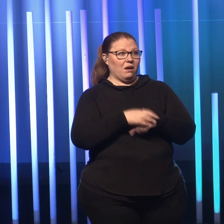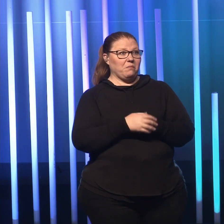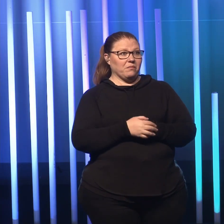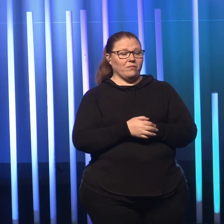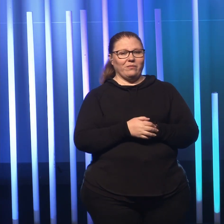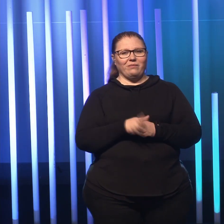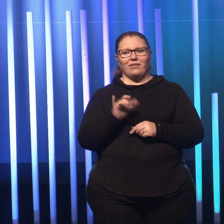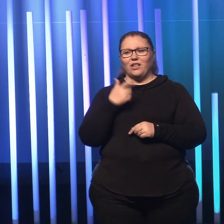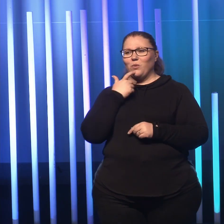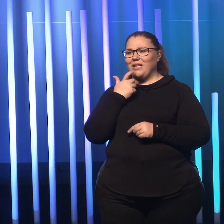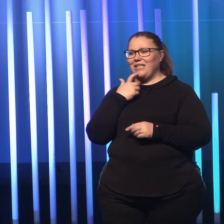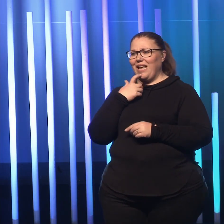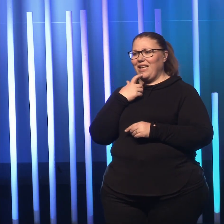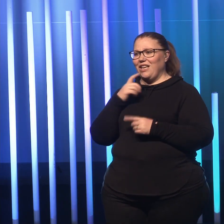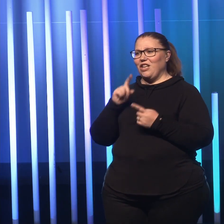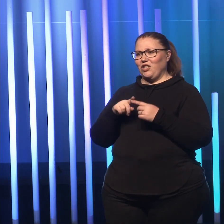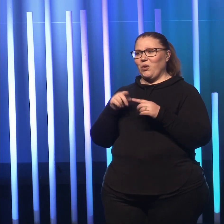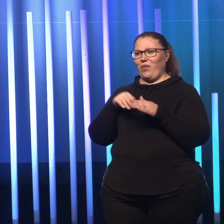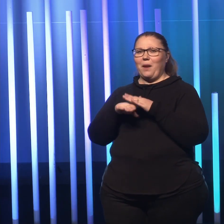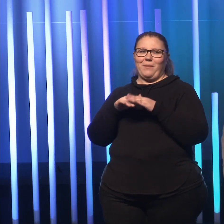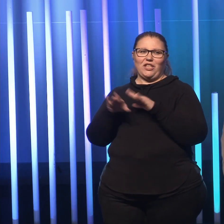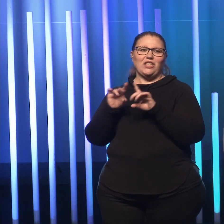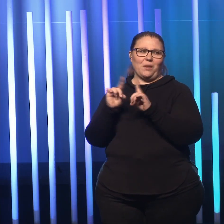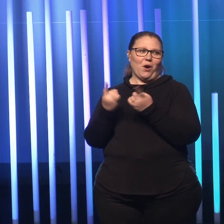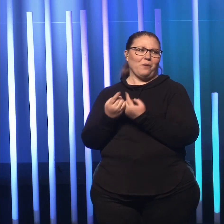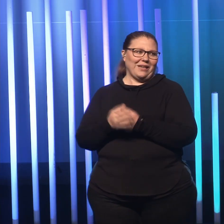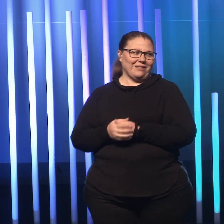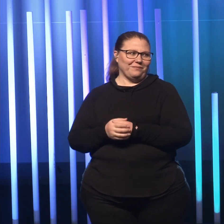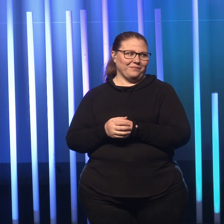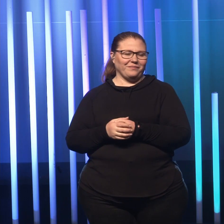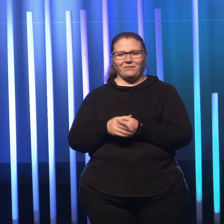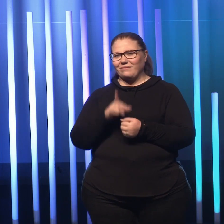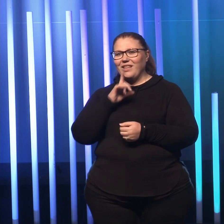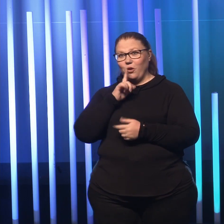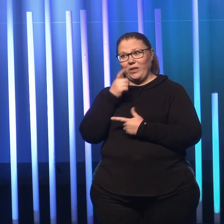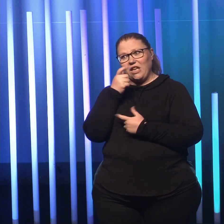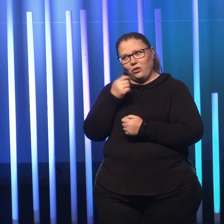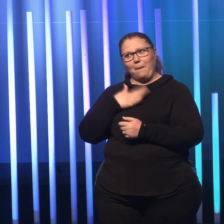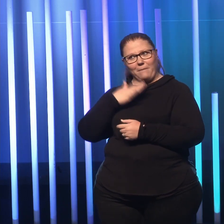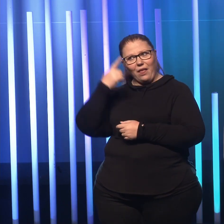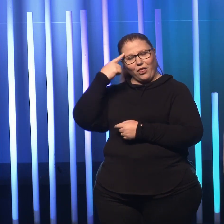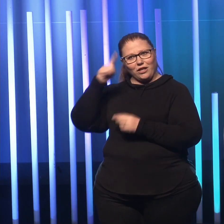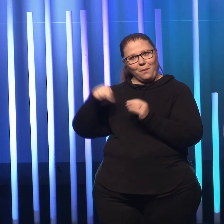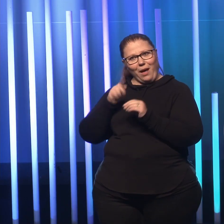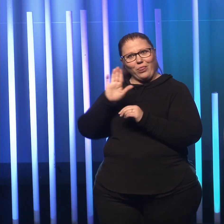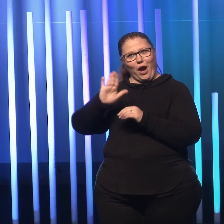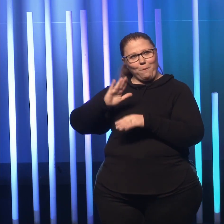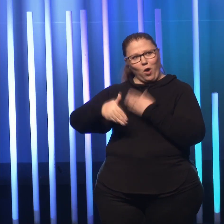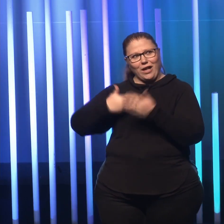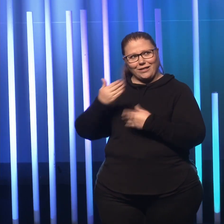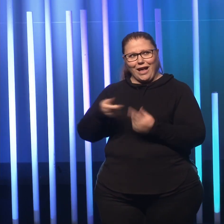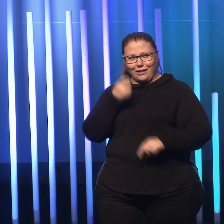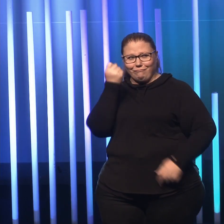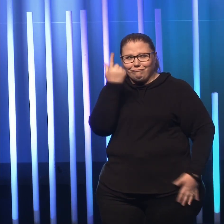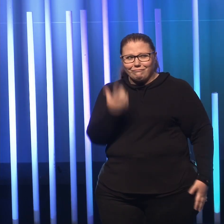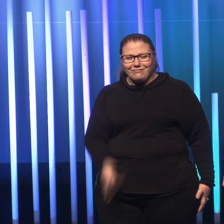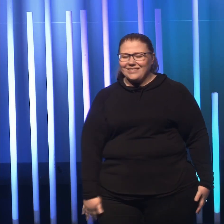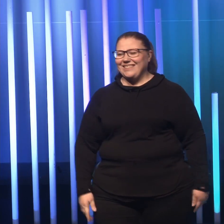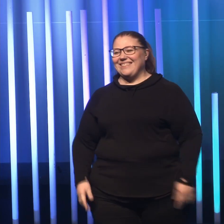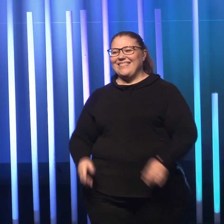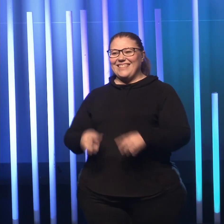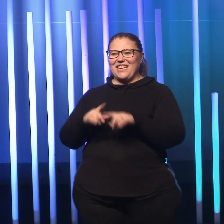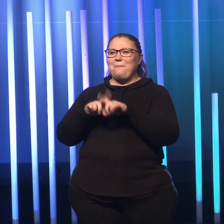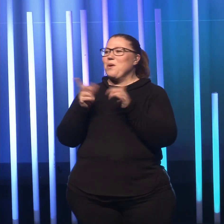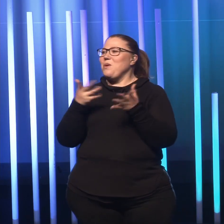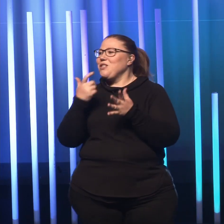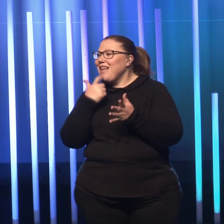So this is what I said to the Princeton admissions department. And they were certainly interested in my thoughts on their process, I imagine. So I said, so what